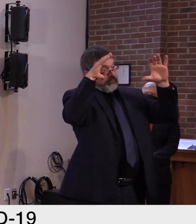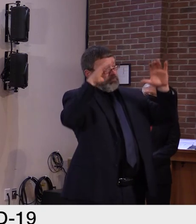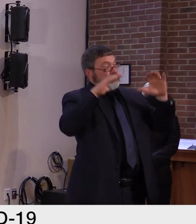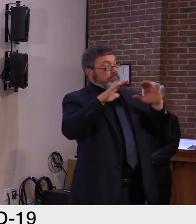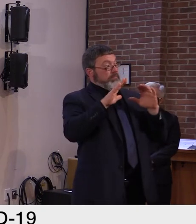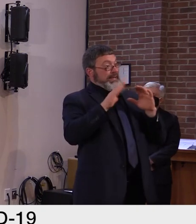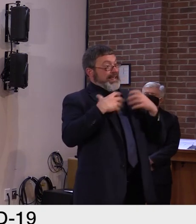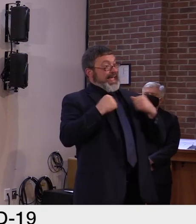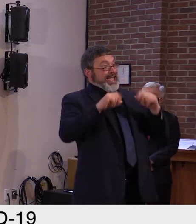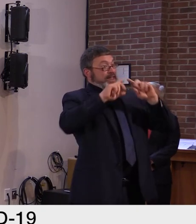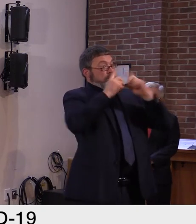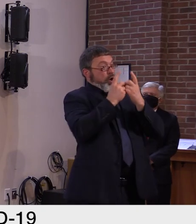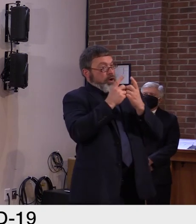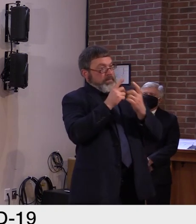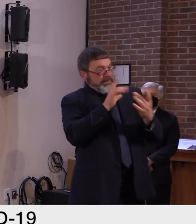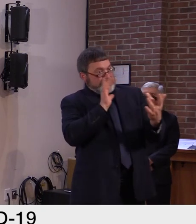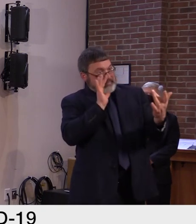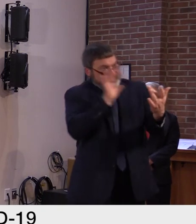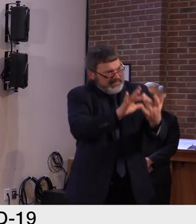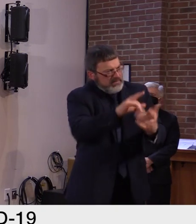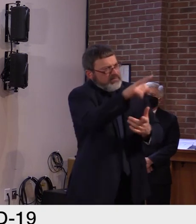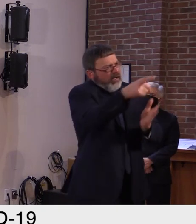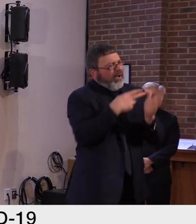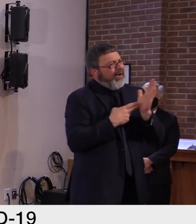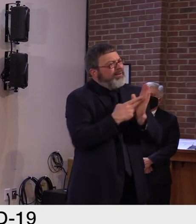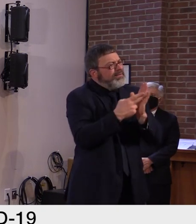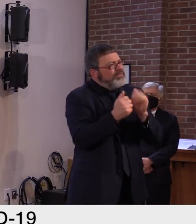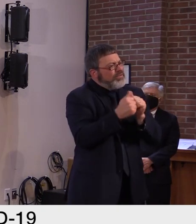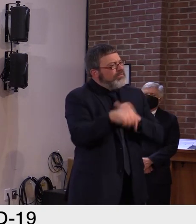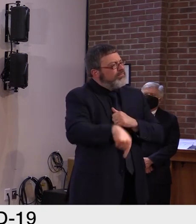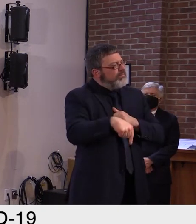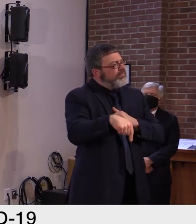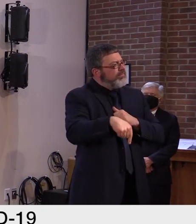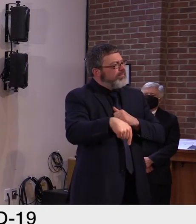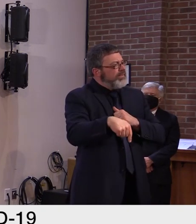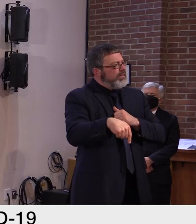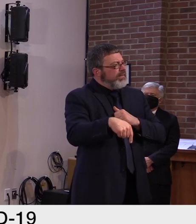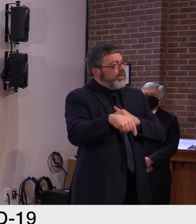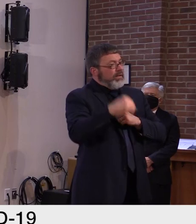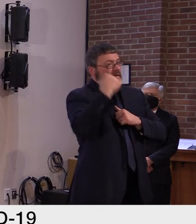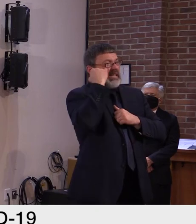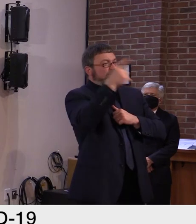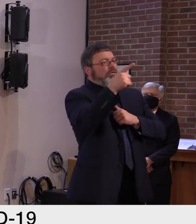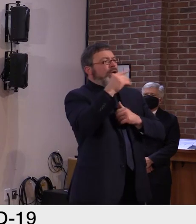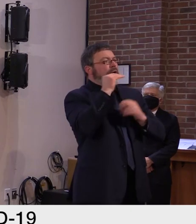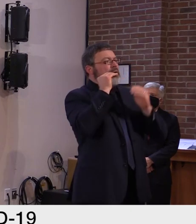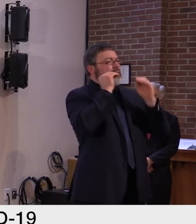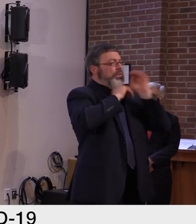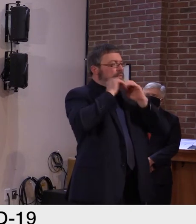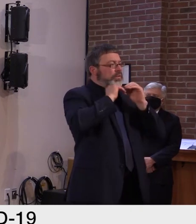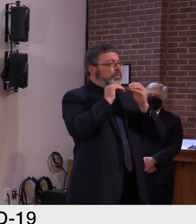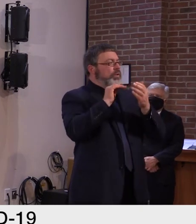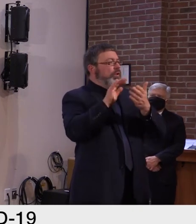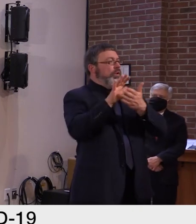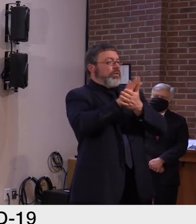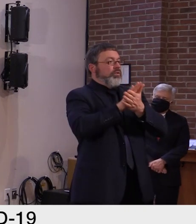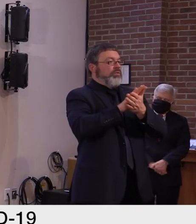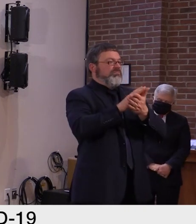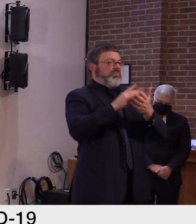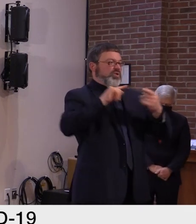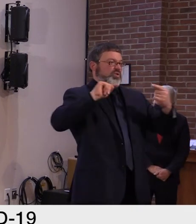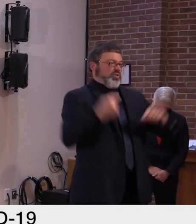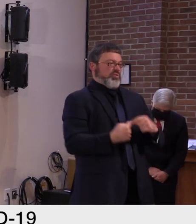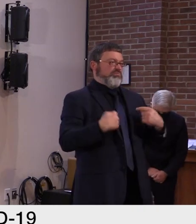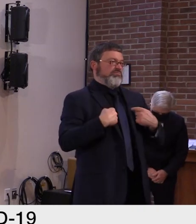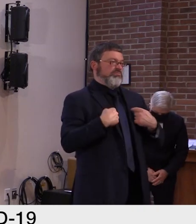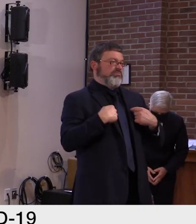do, it'll have a detrimental effect on someone's at some point, then the ripple effect, as Dr. Levine talked about in his story,